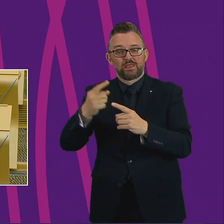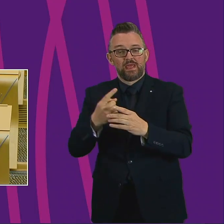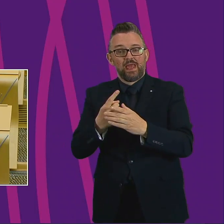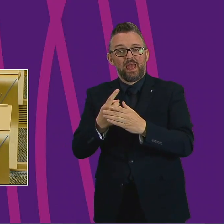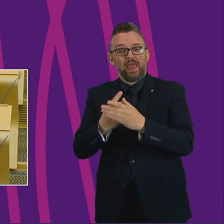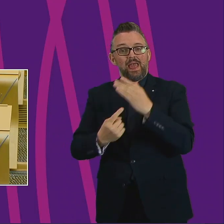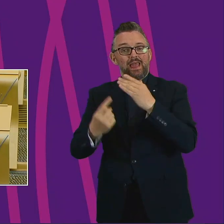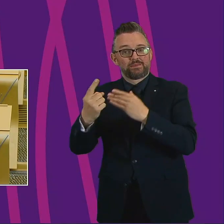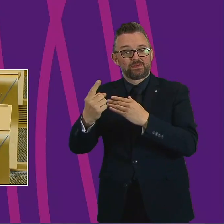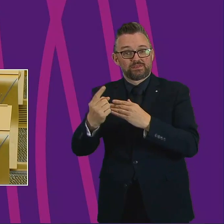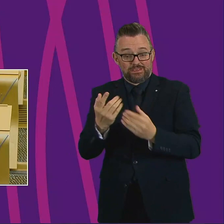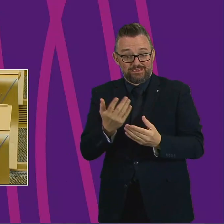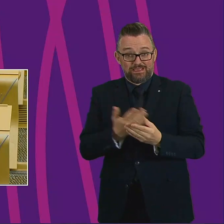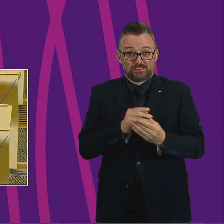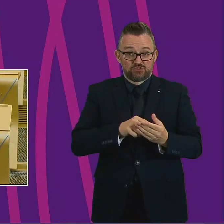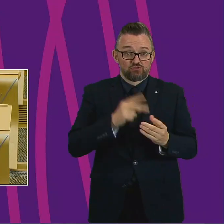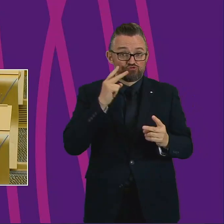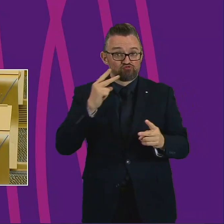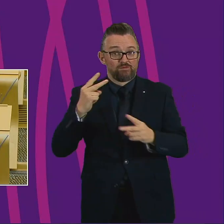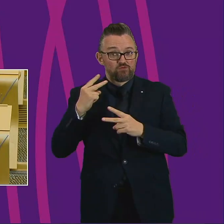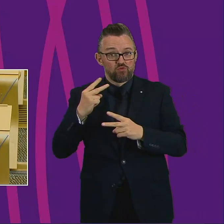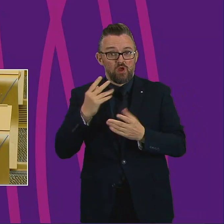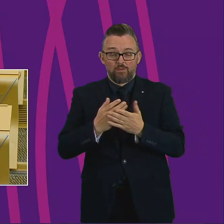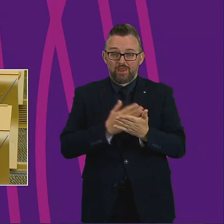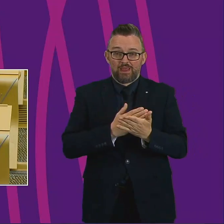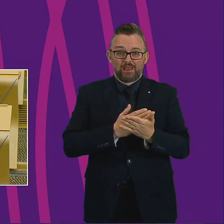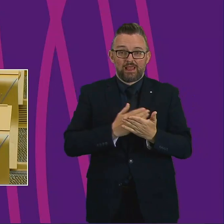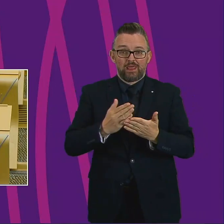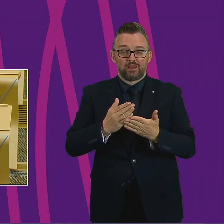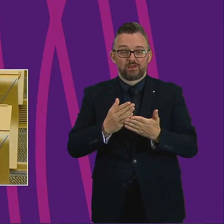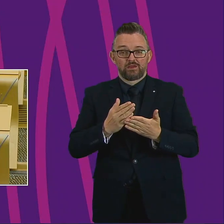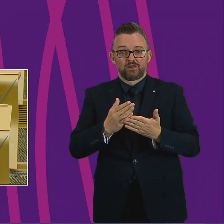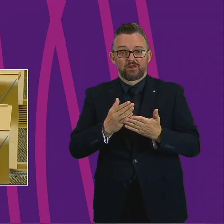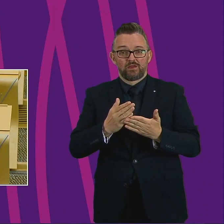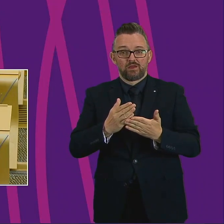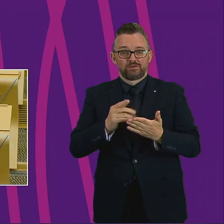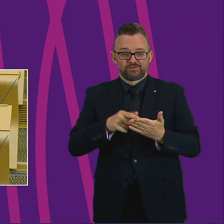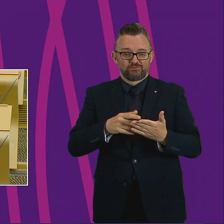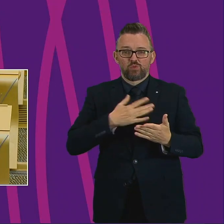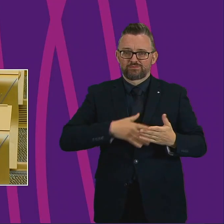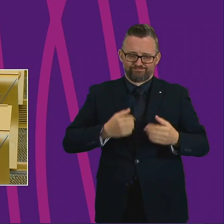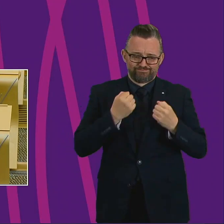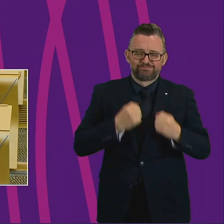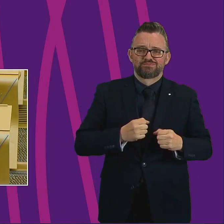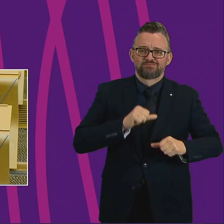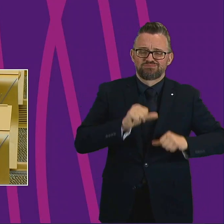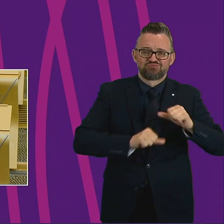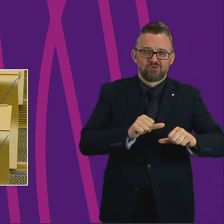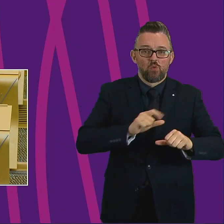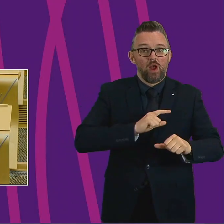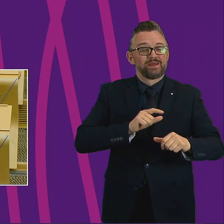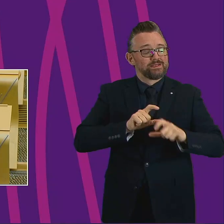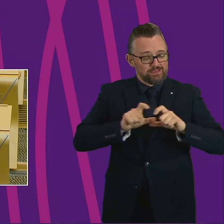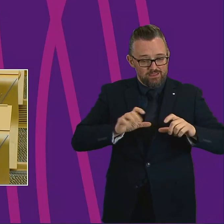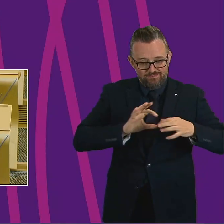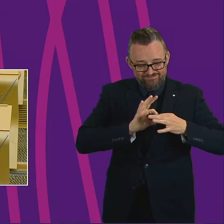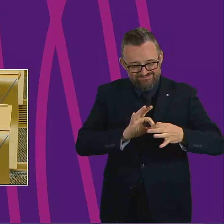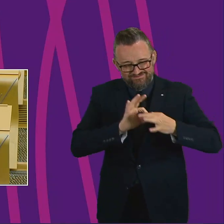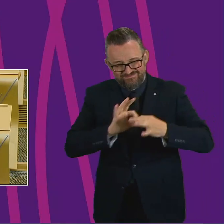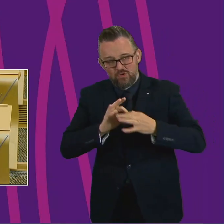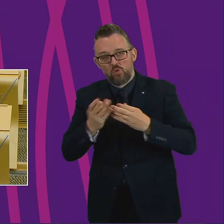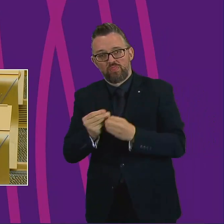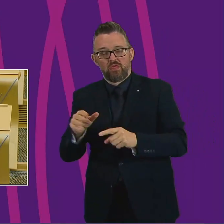case review has a very clear determination to do that with a level of family engagement that the